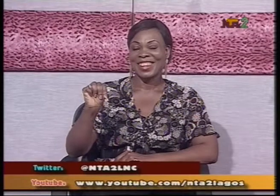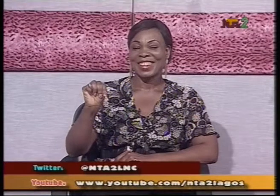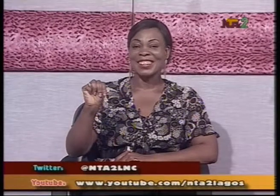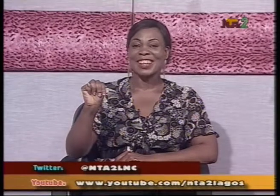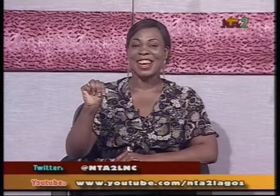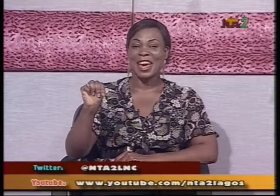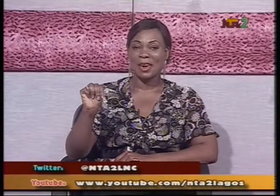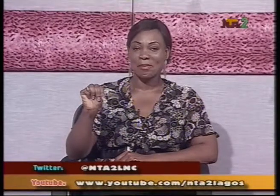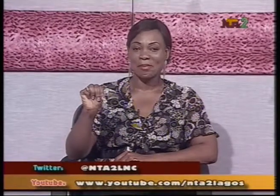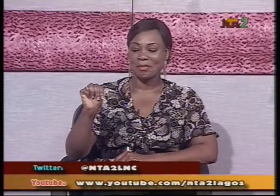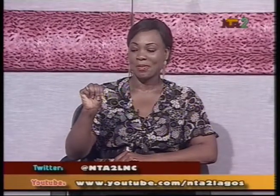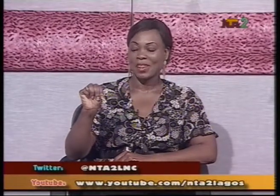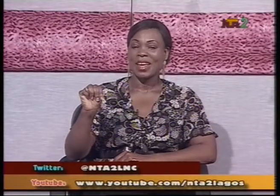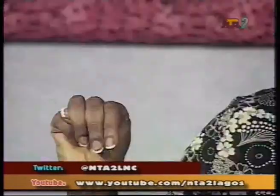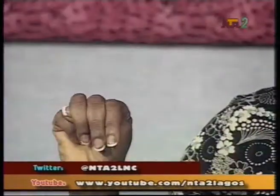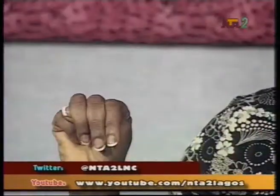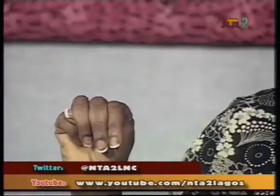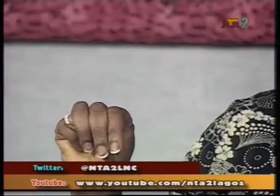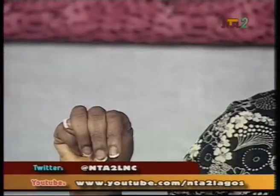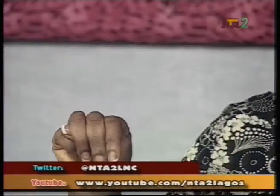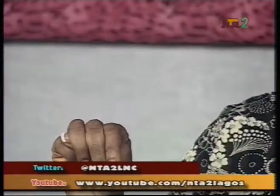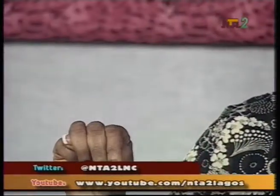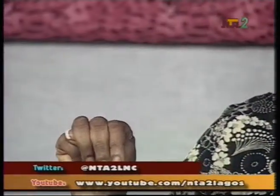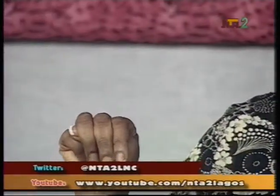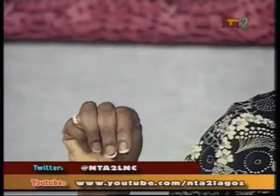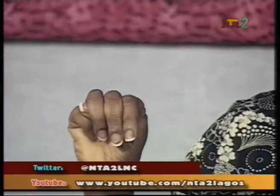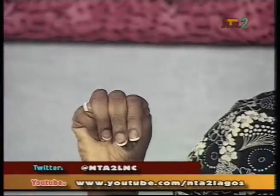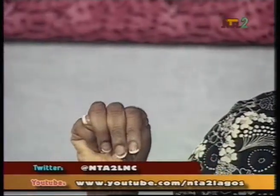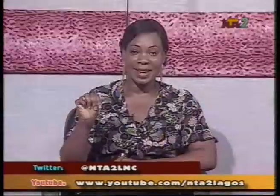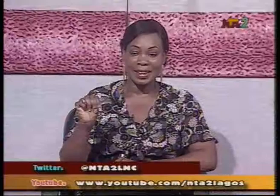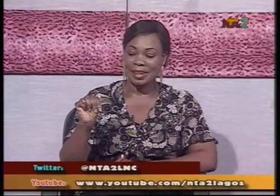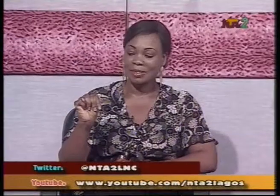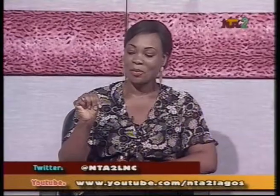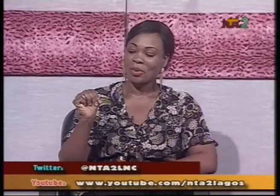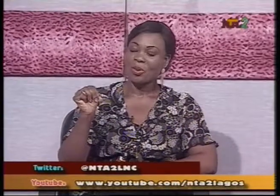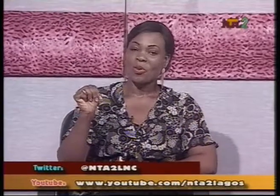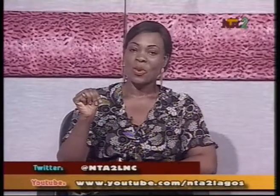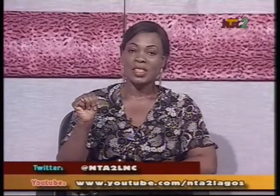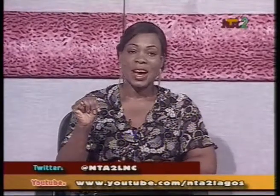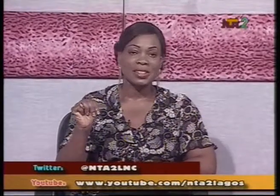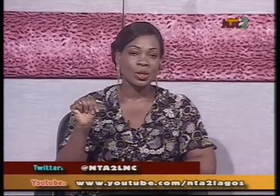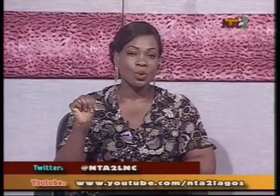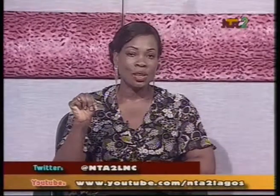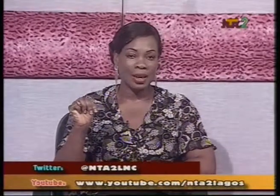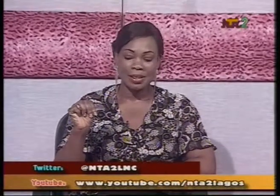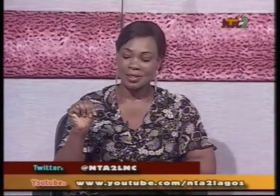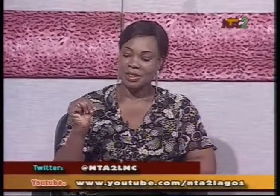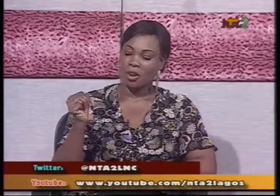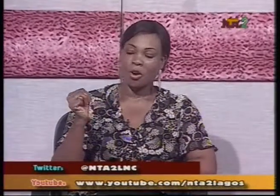That's letter M. And then we go to letter N, which has two legs. Of course,